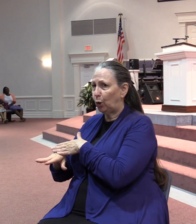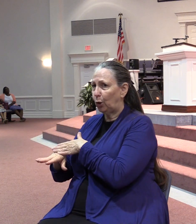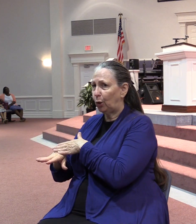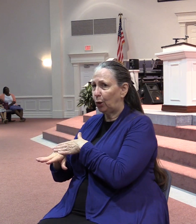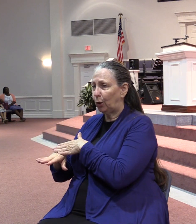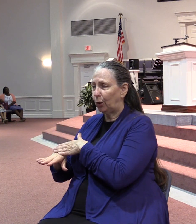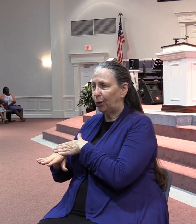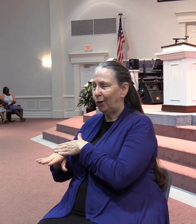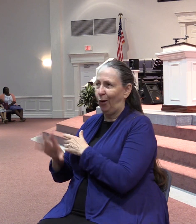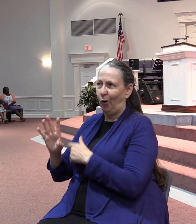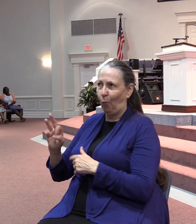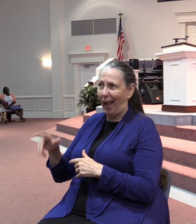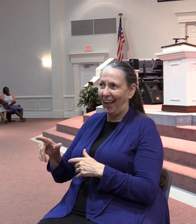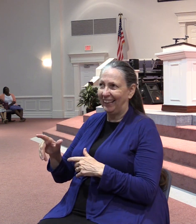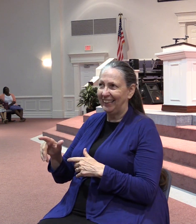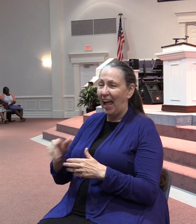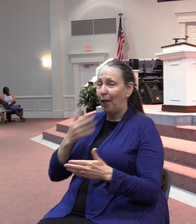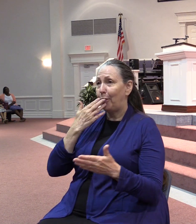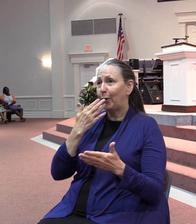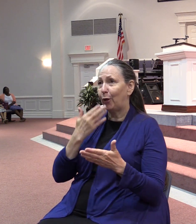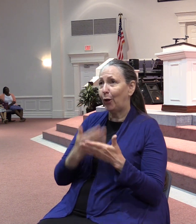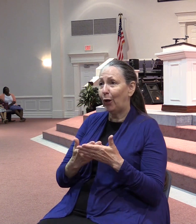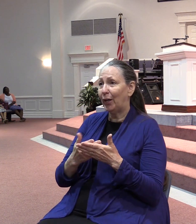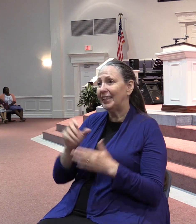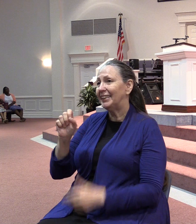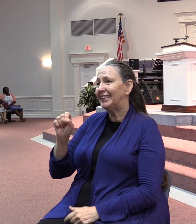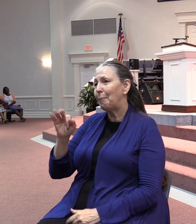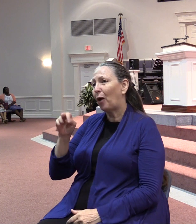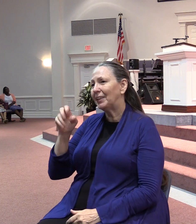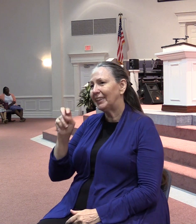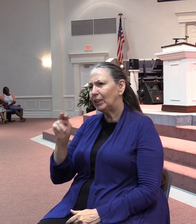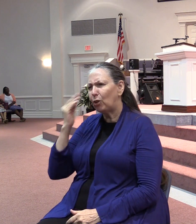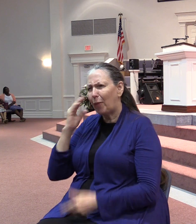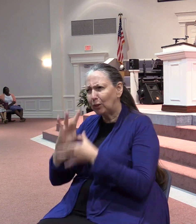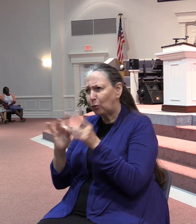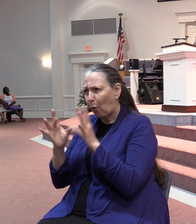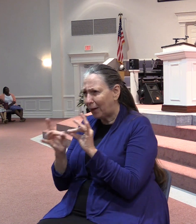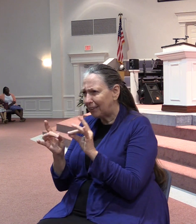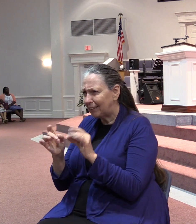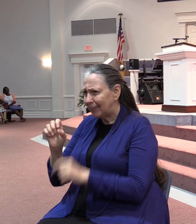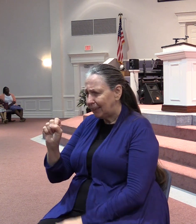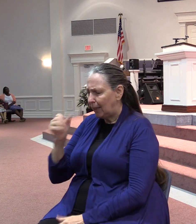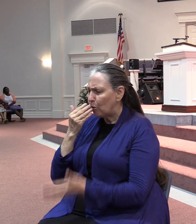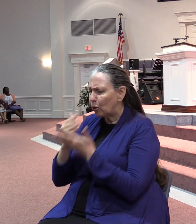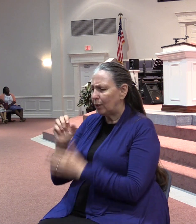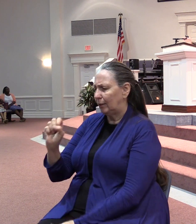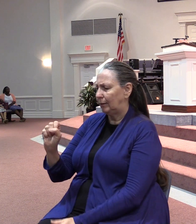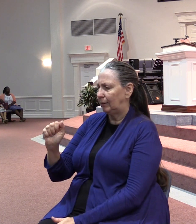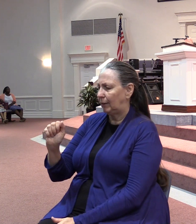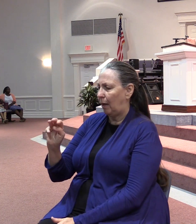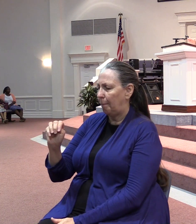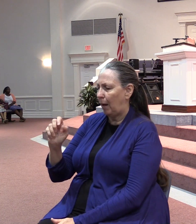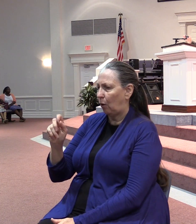But we know that that's the story of the good Samaritan. Again, God's letting us know that he has a